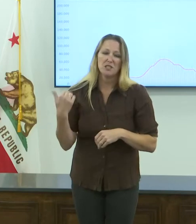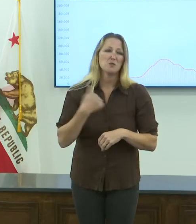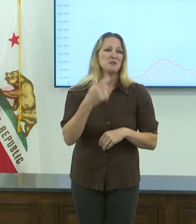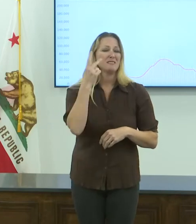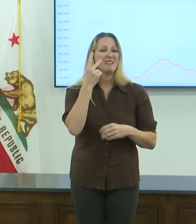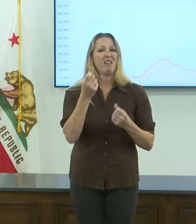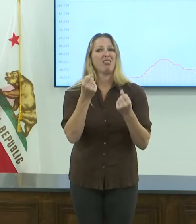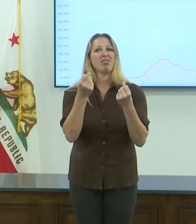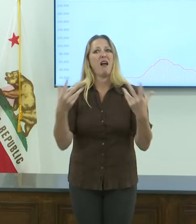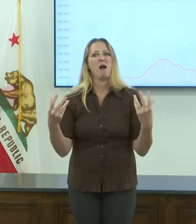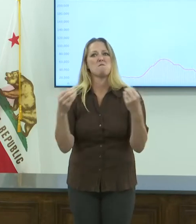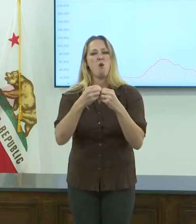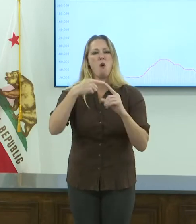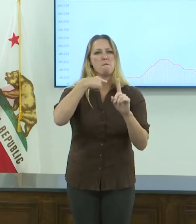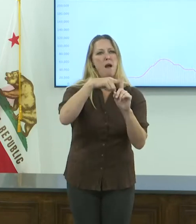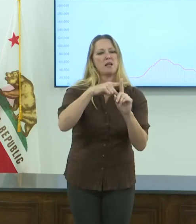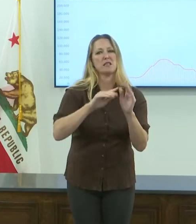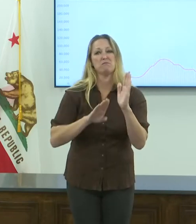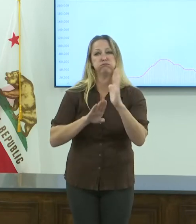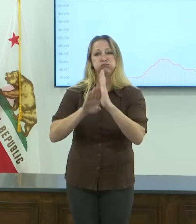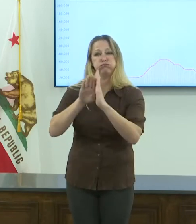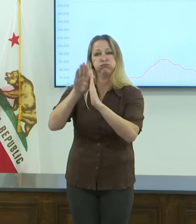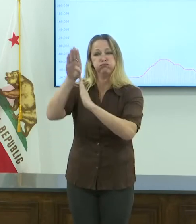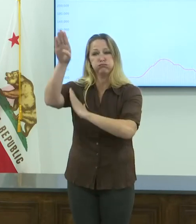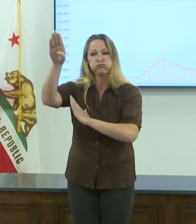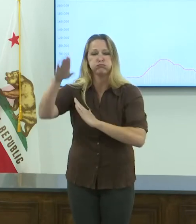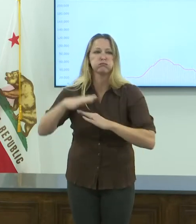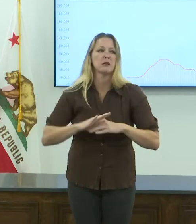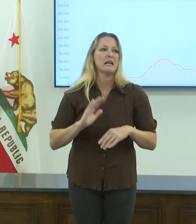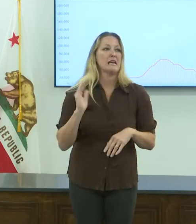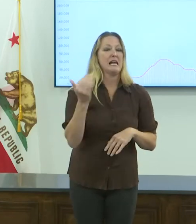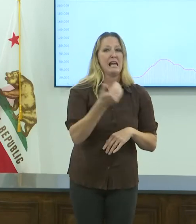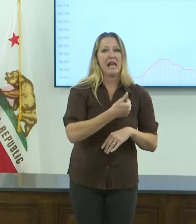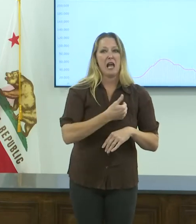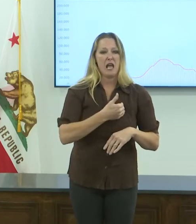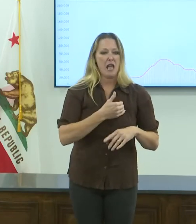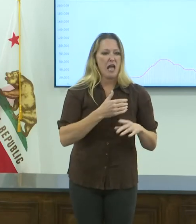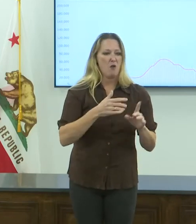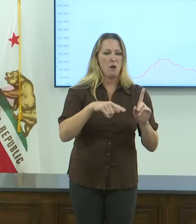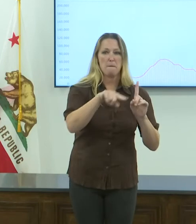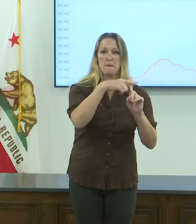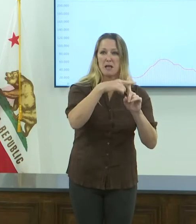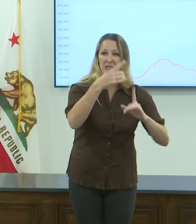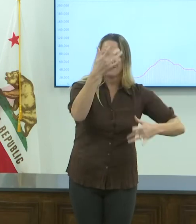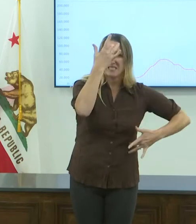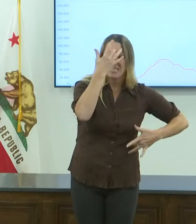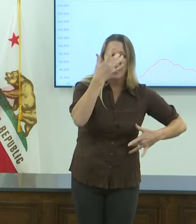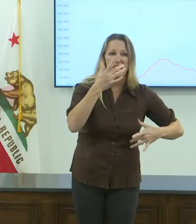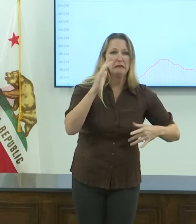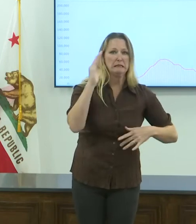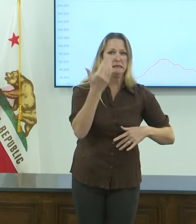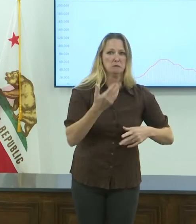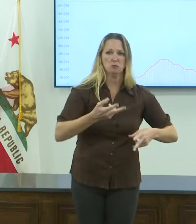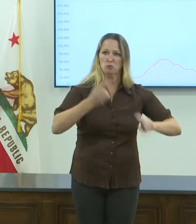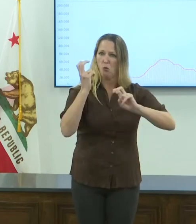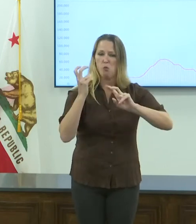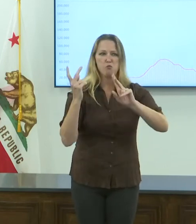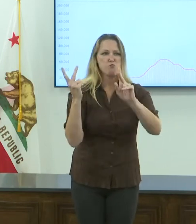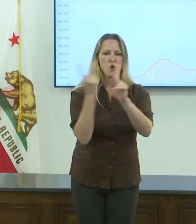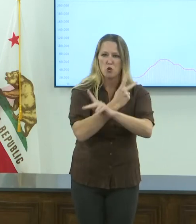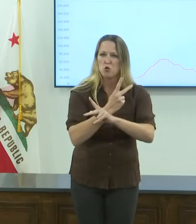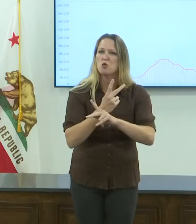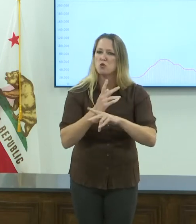disease in terms of our deaths. We're seeing outbreaks that we need to respond to. The positives, though, is